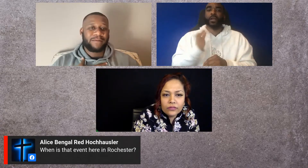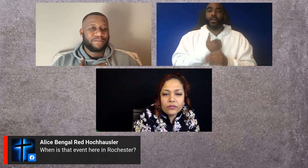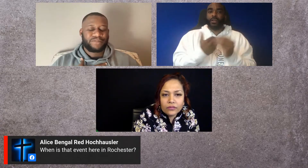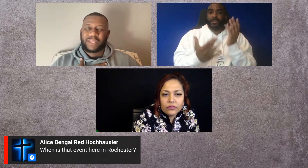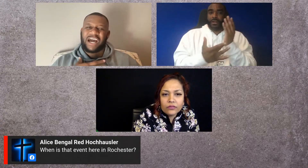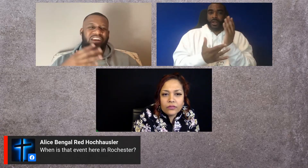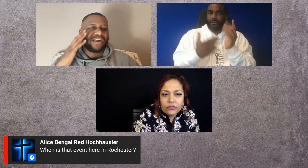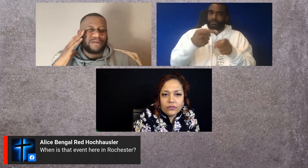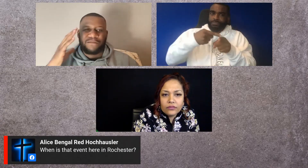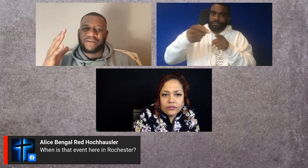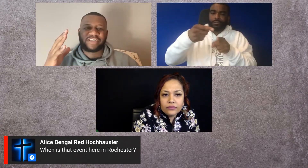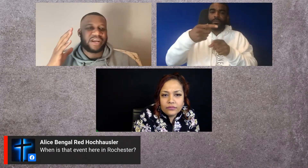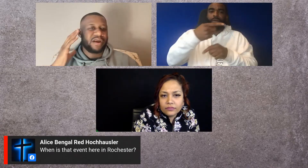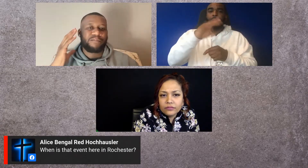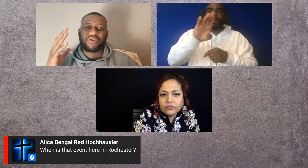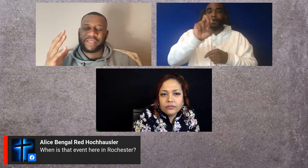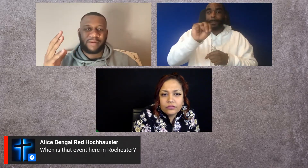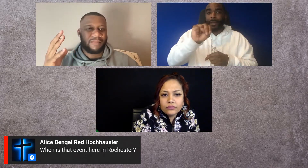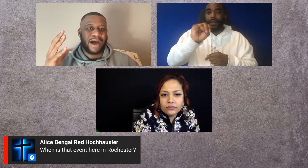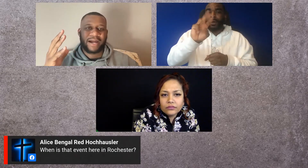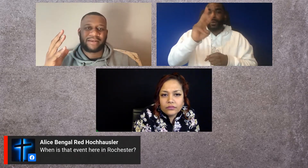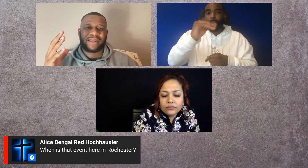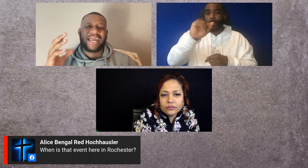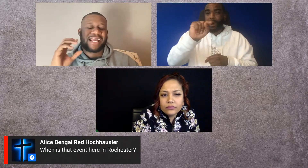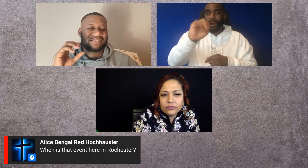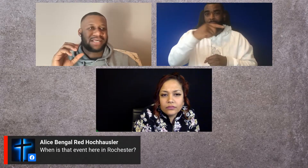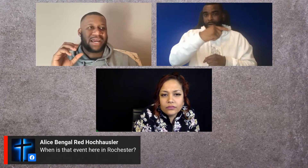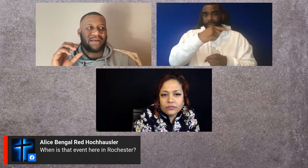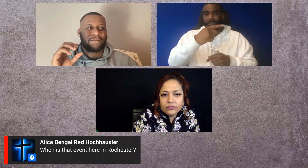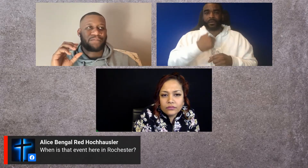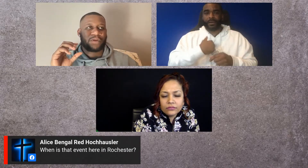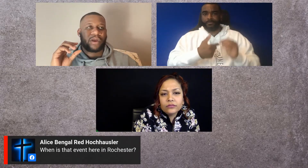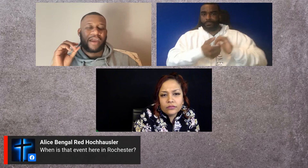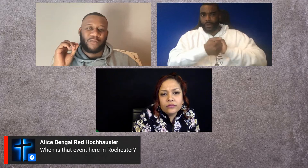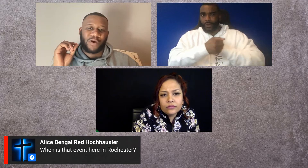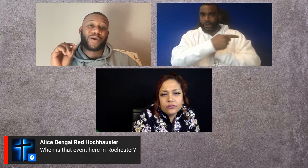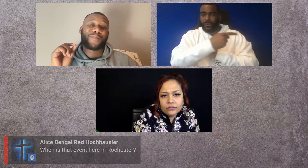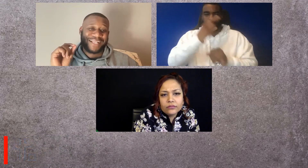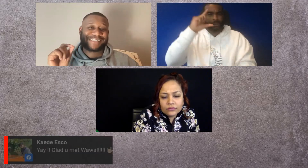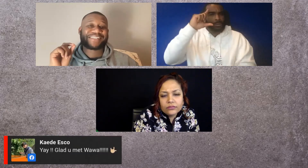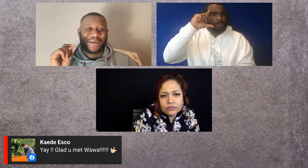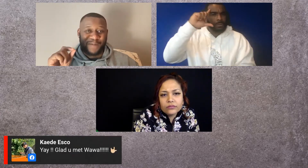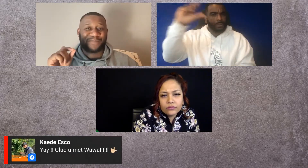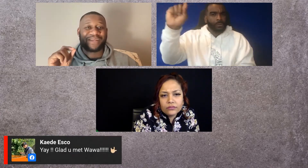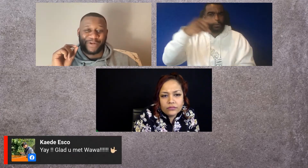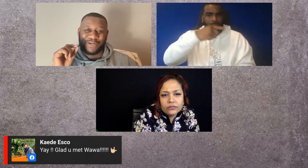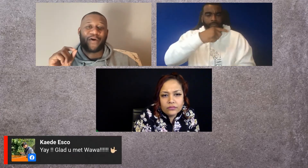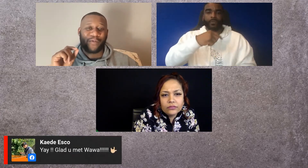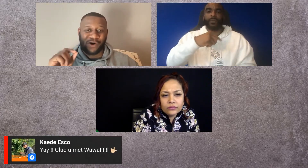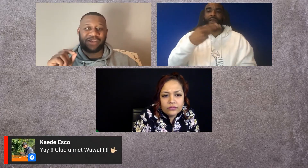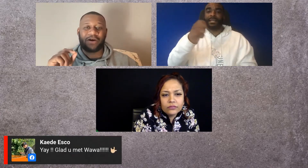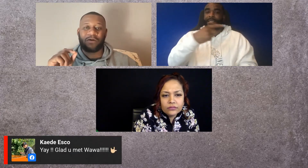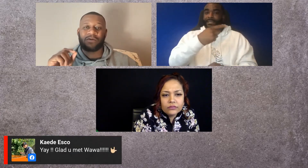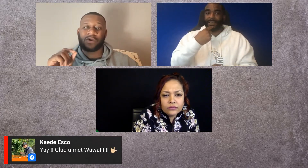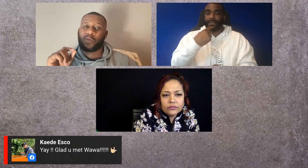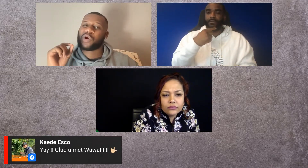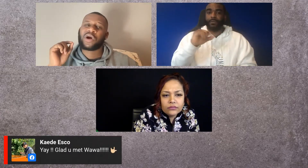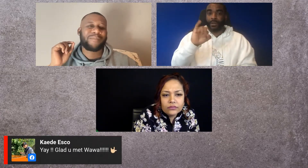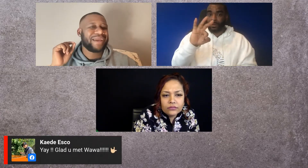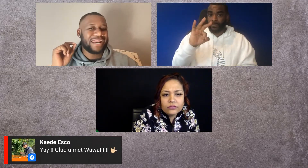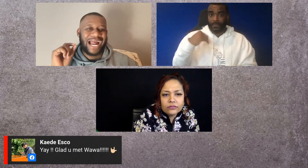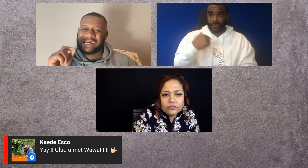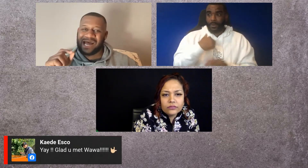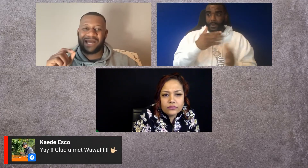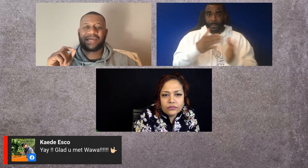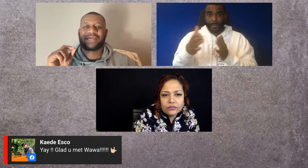Ben White, another visionary, brilliant mind, he said, if we're going to make this a company with Dome Audio, we're